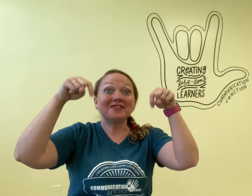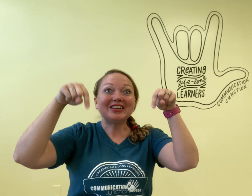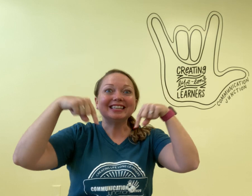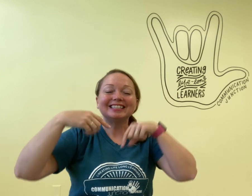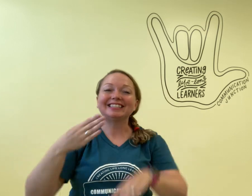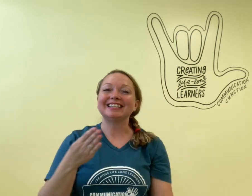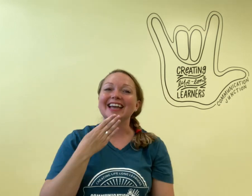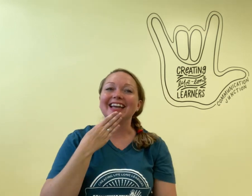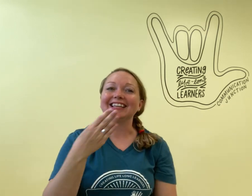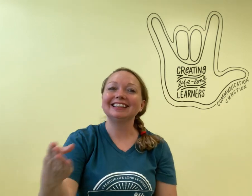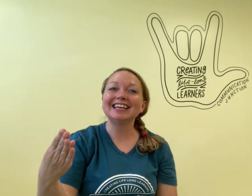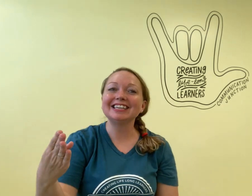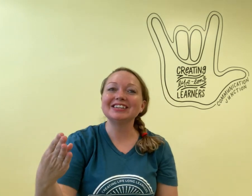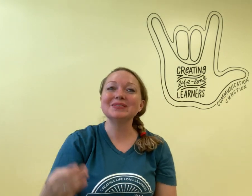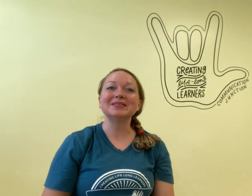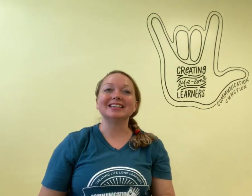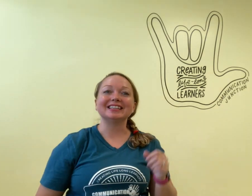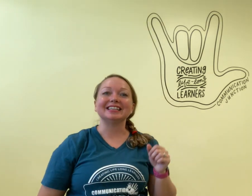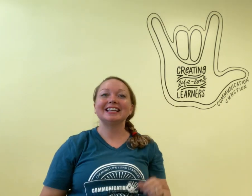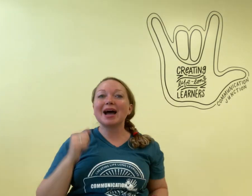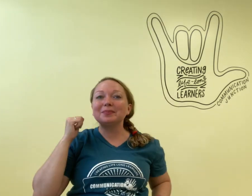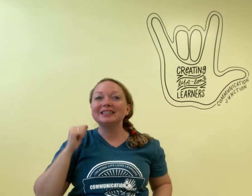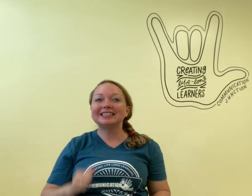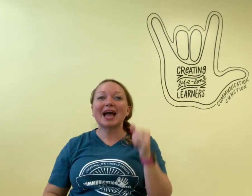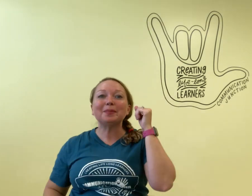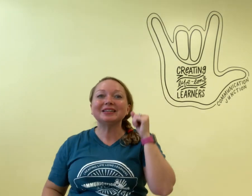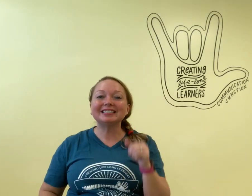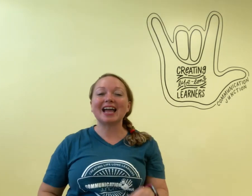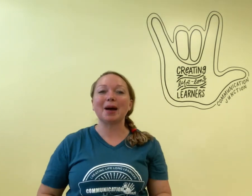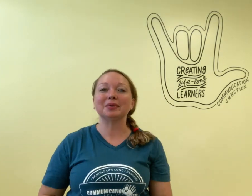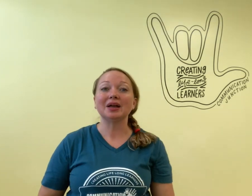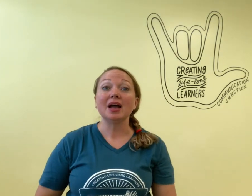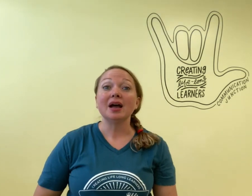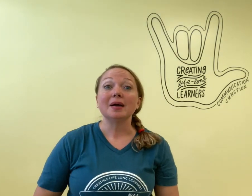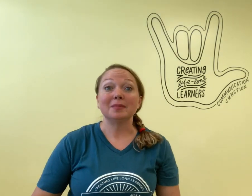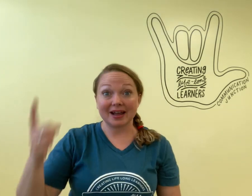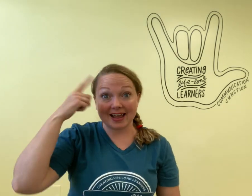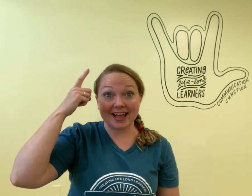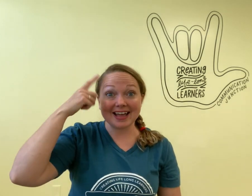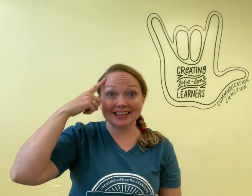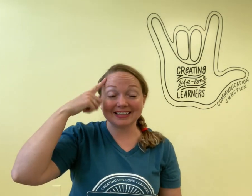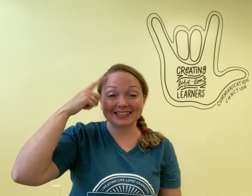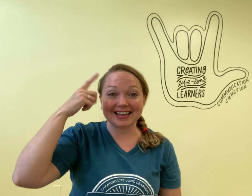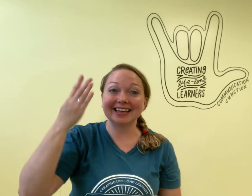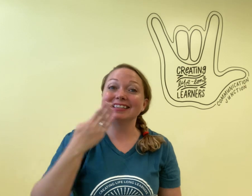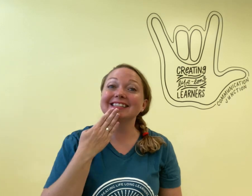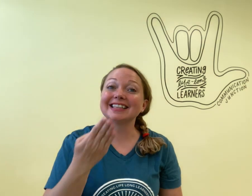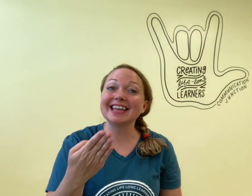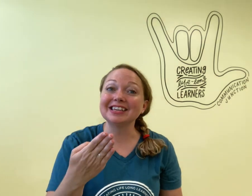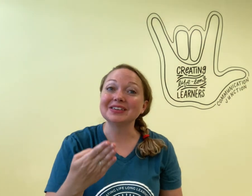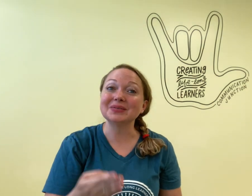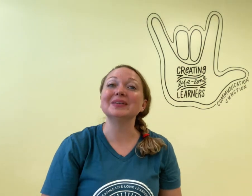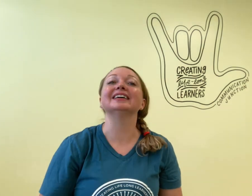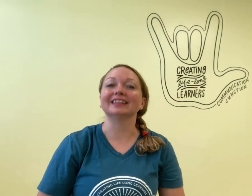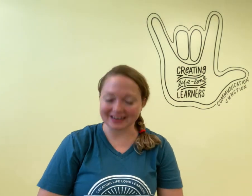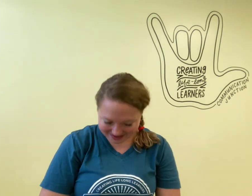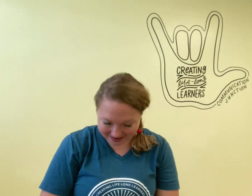feet say thank you with a tap, tap, tap. My head says thank you with a